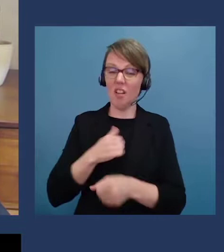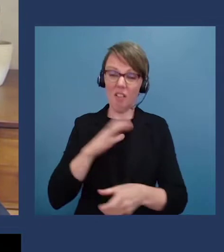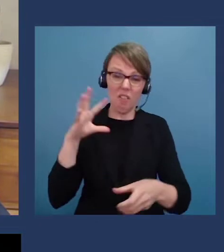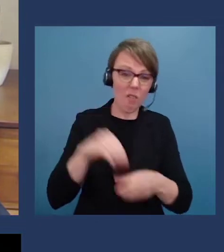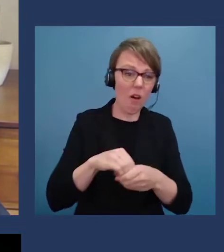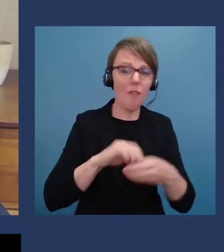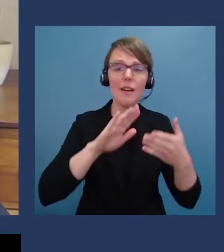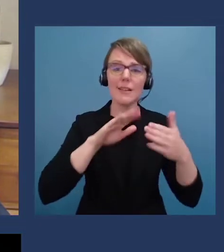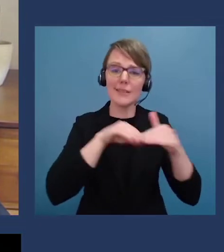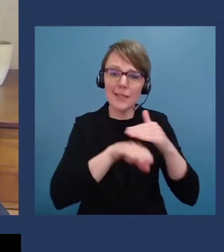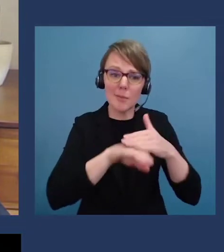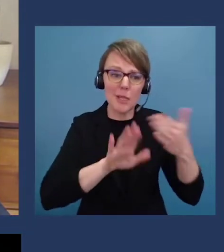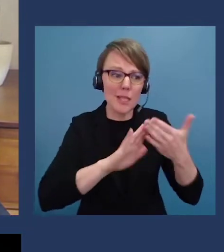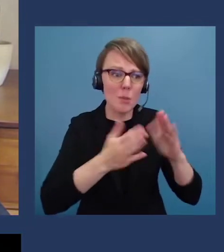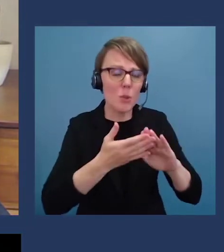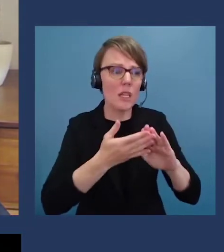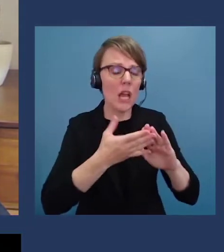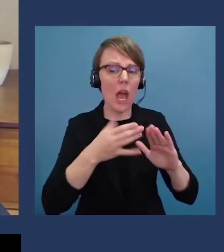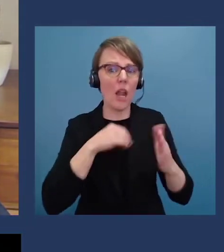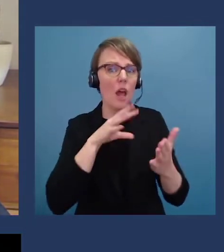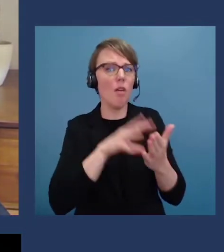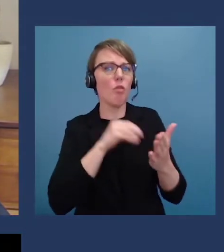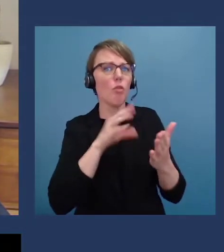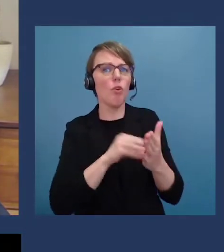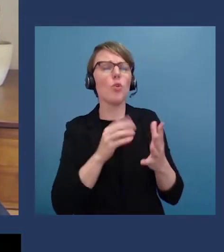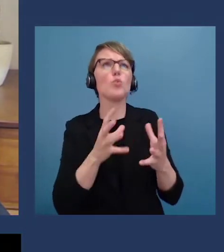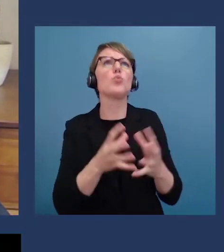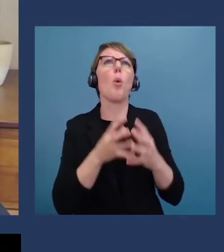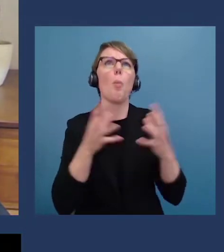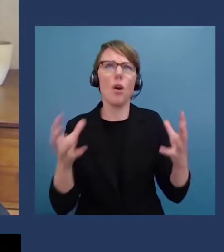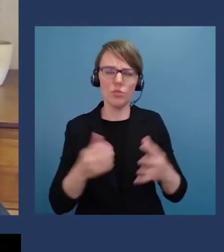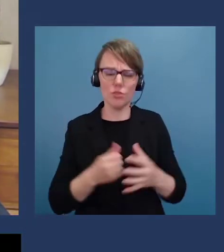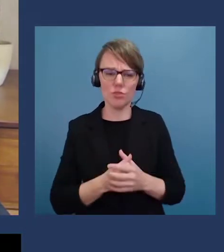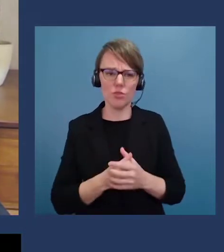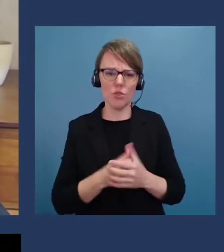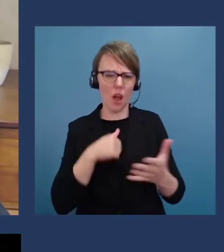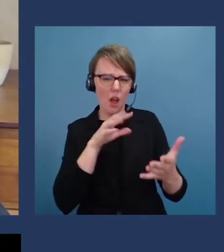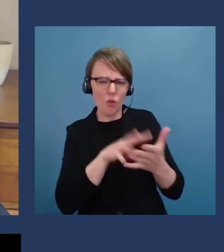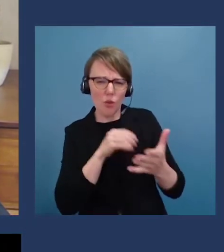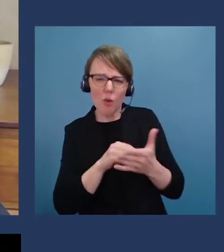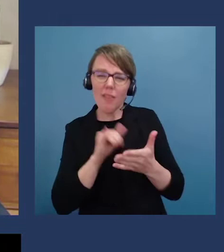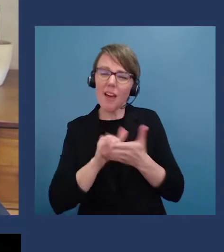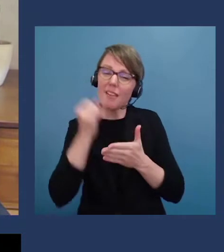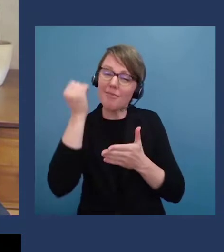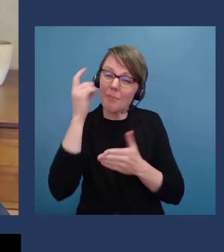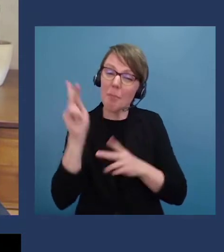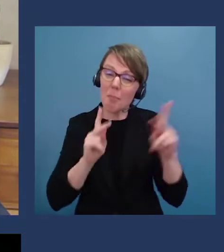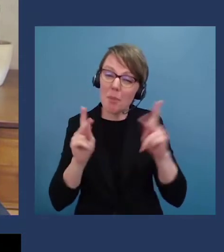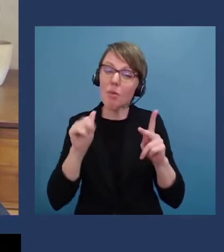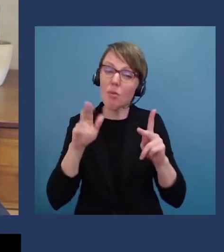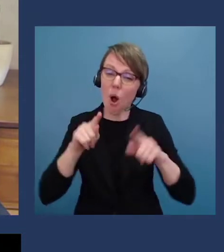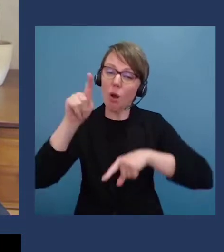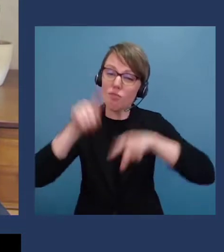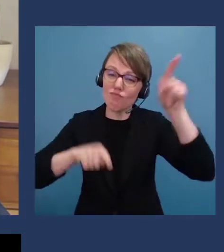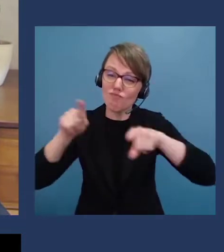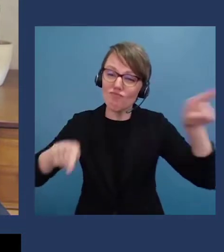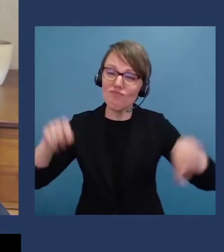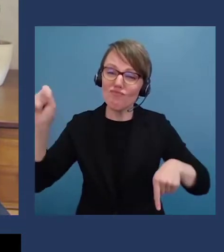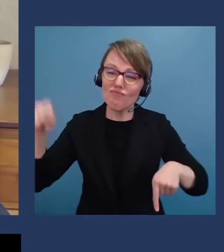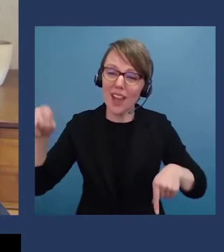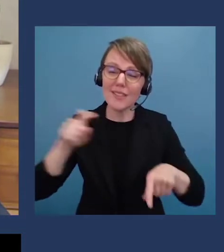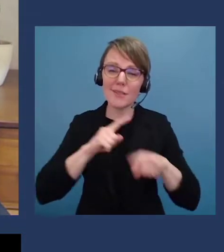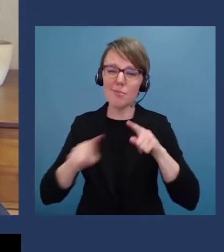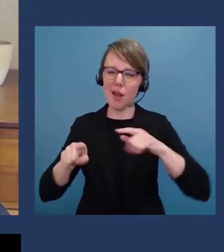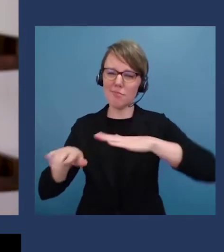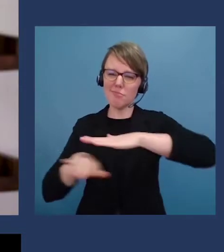Leah, for being at Microsoft, being such an inspiration, and doing what you do. I really admire the work you do, and